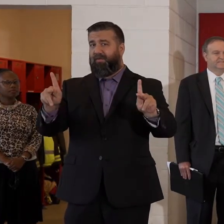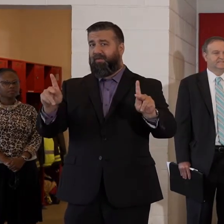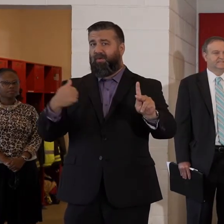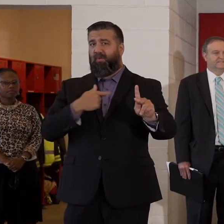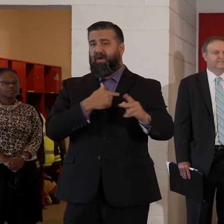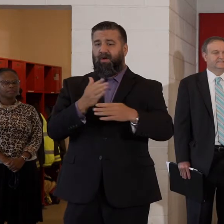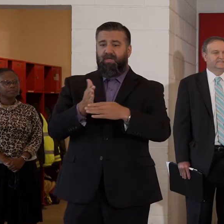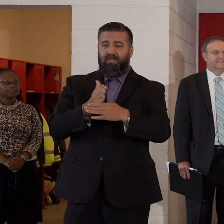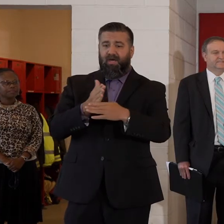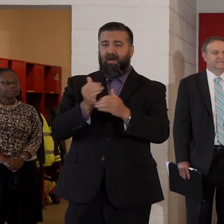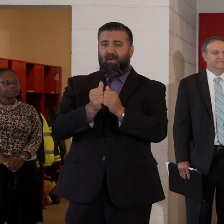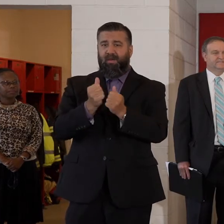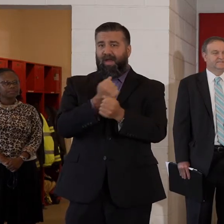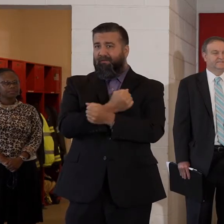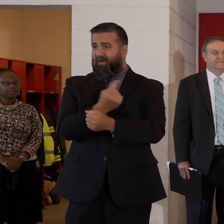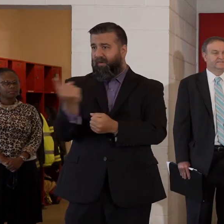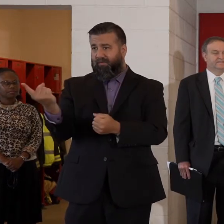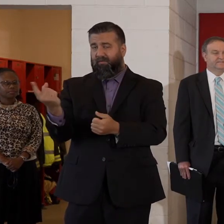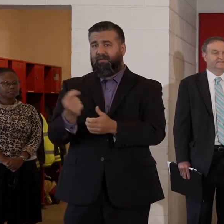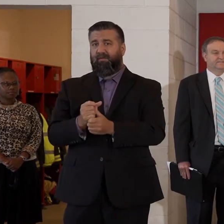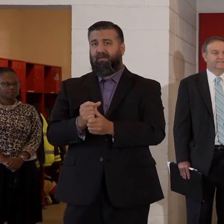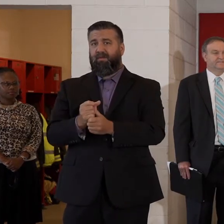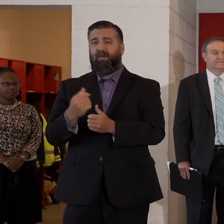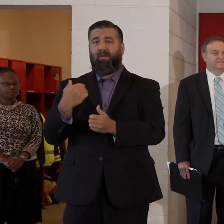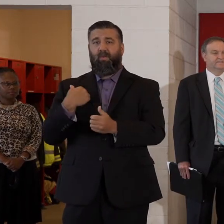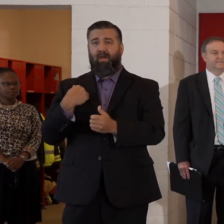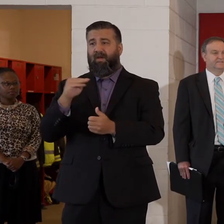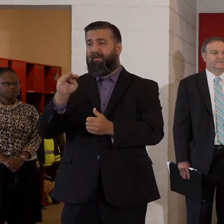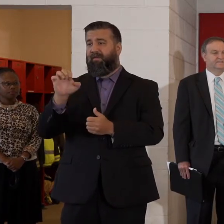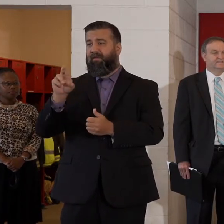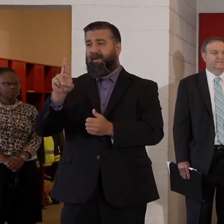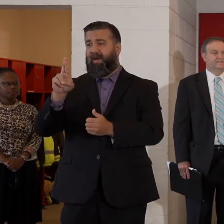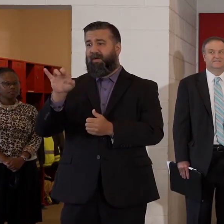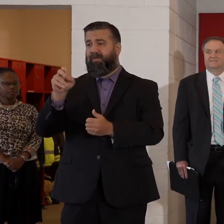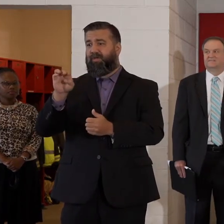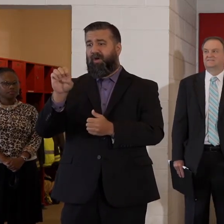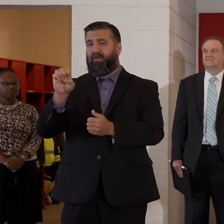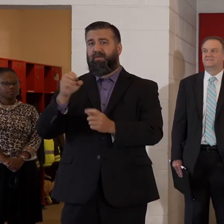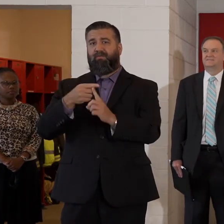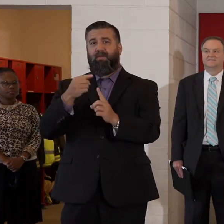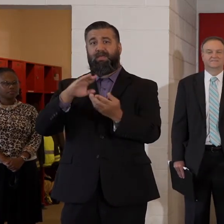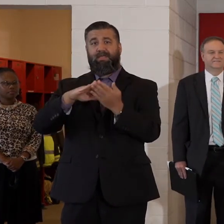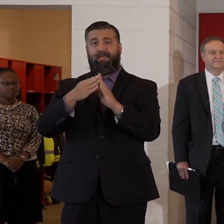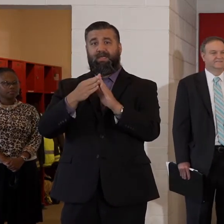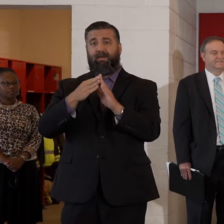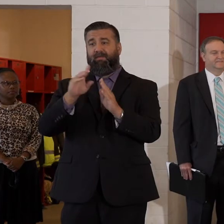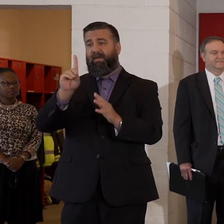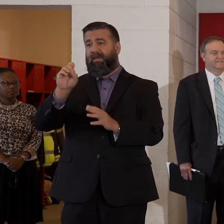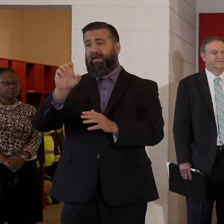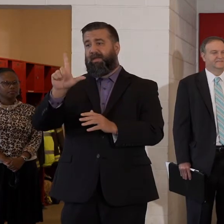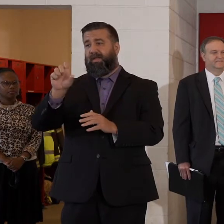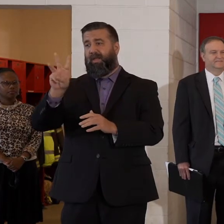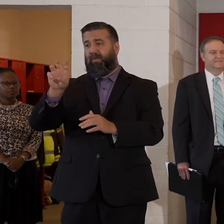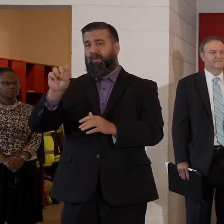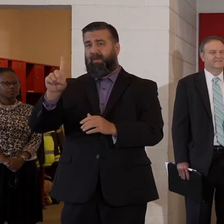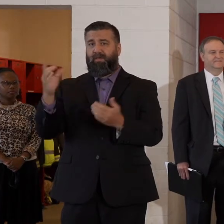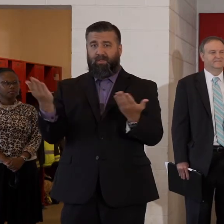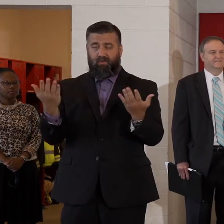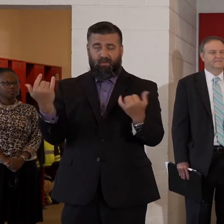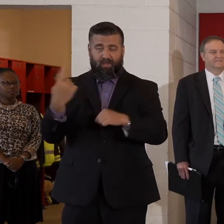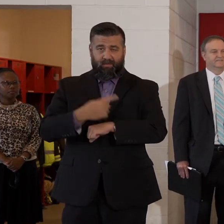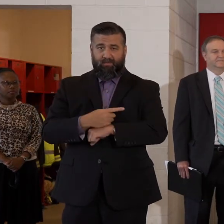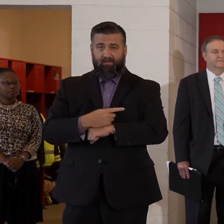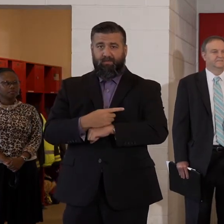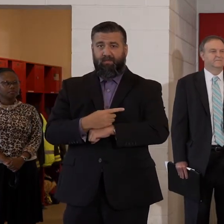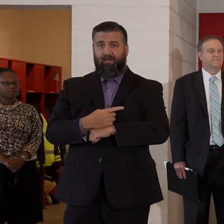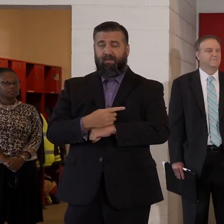are sharing with everyone this morning. We have Mayor Jones from the city of Delwood over with us this morning, and we